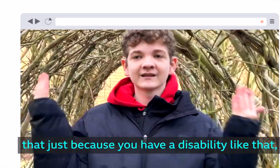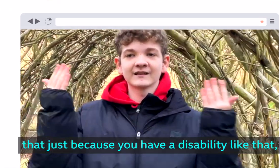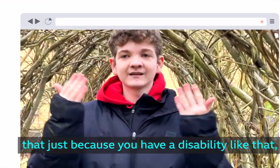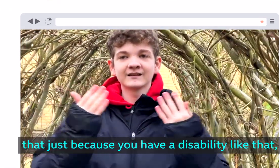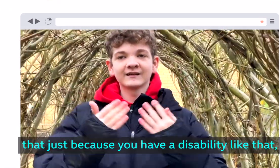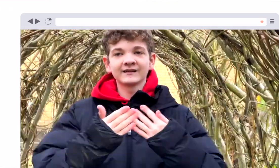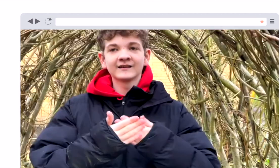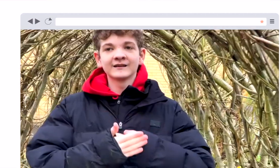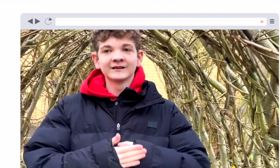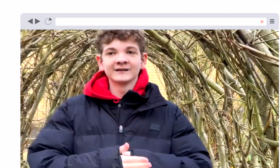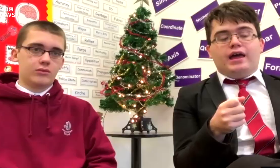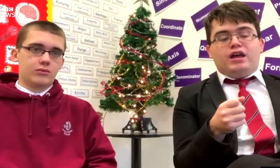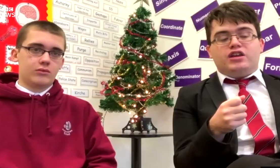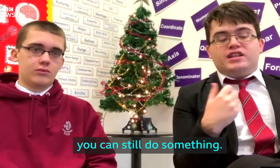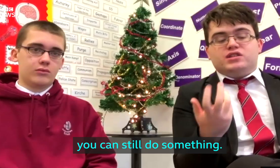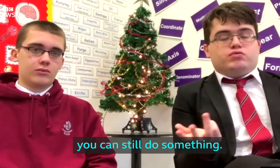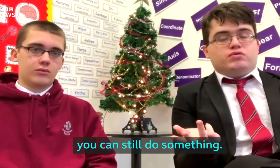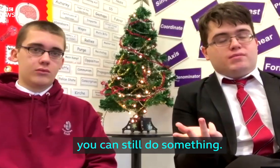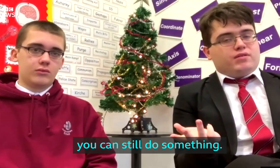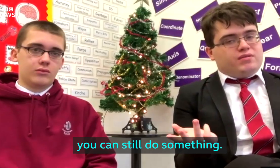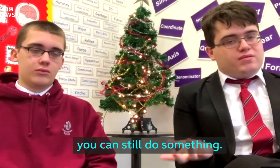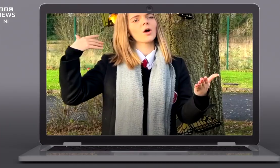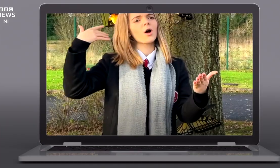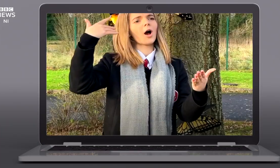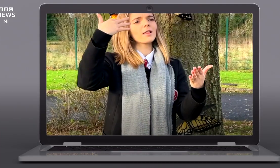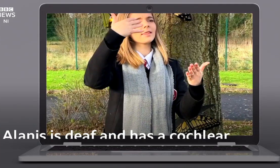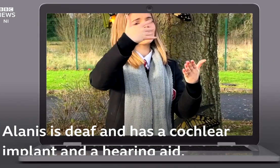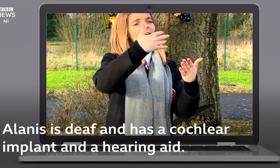like that, you can still do something.